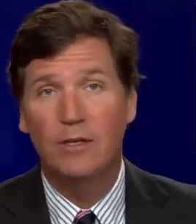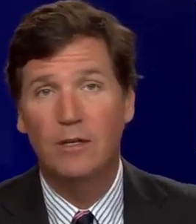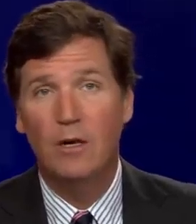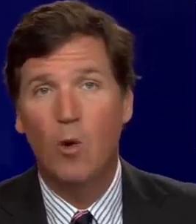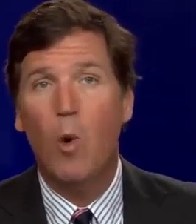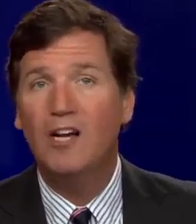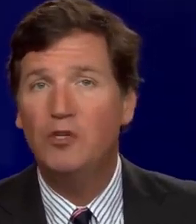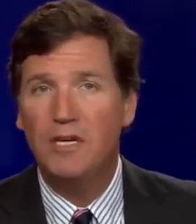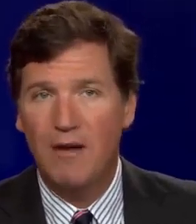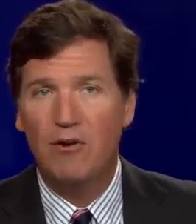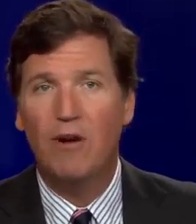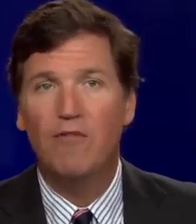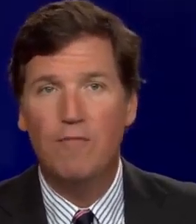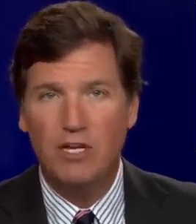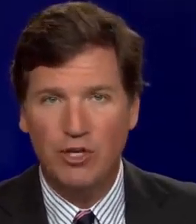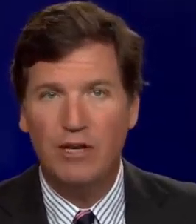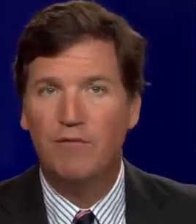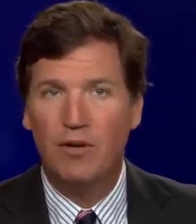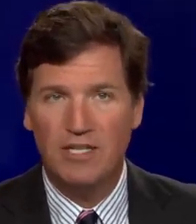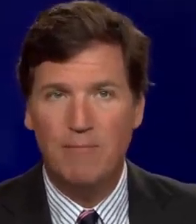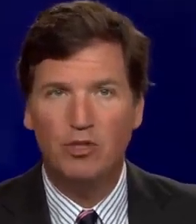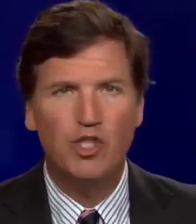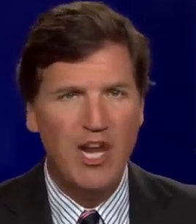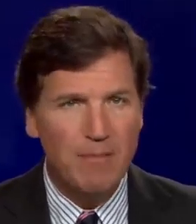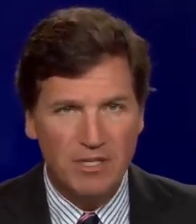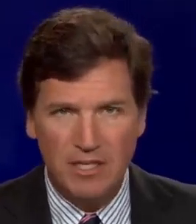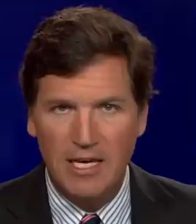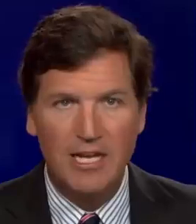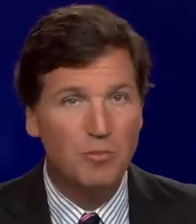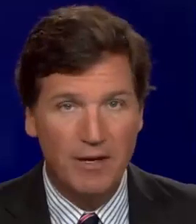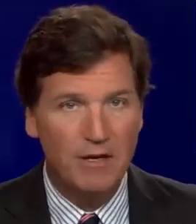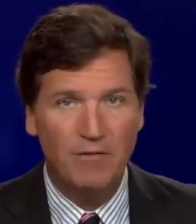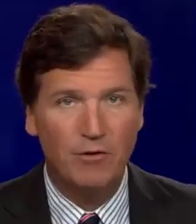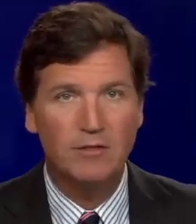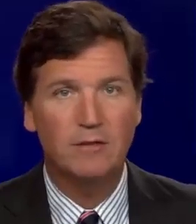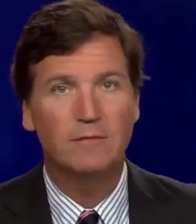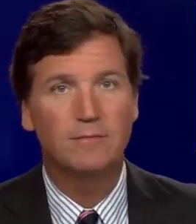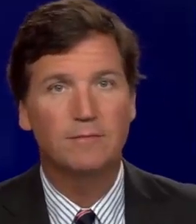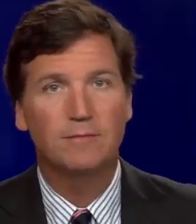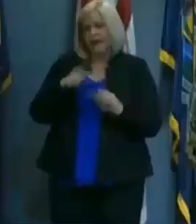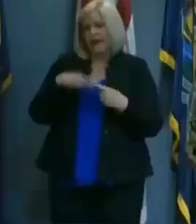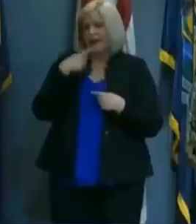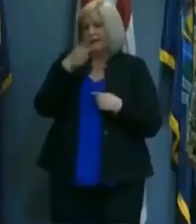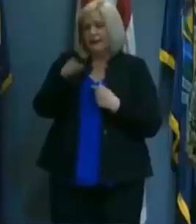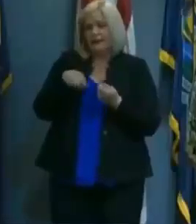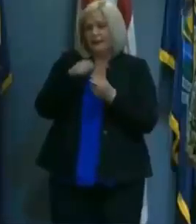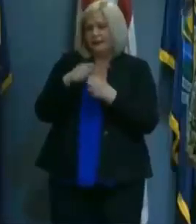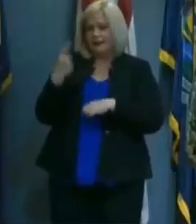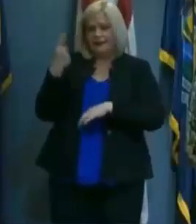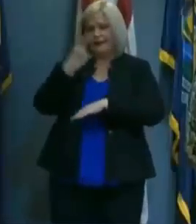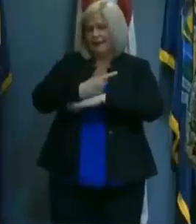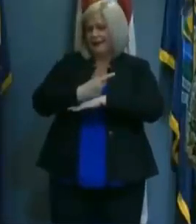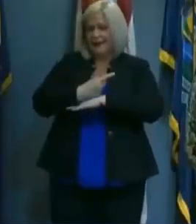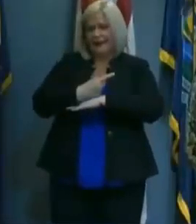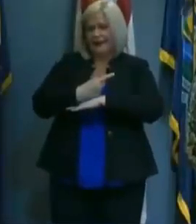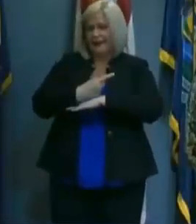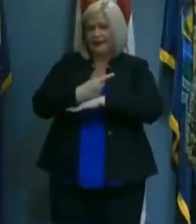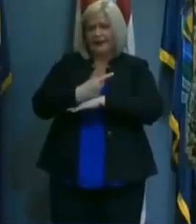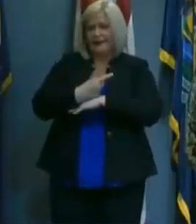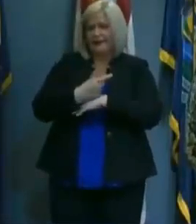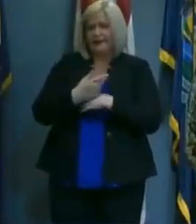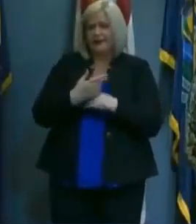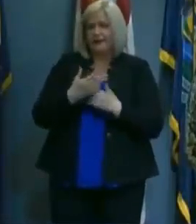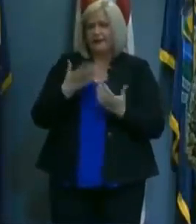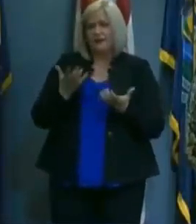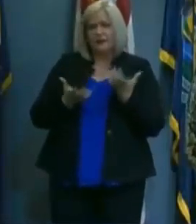encouraged. Watch the governor of Michigan, for example, shamelessly explain the difference. It is probably not